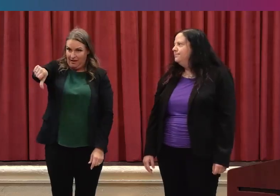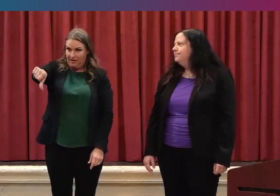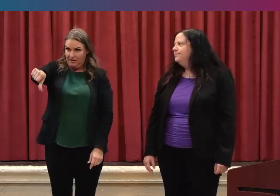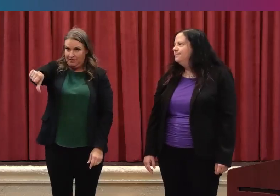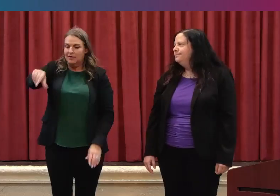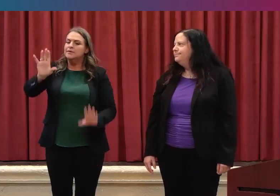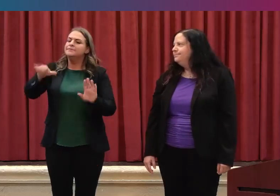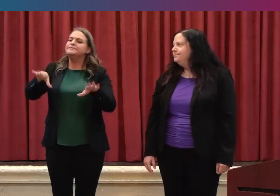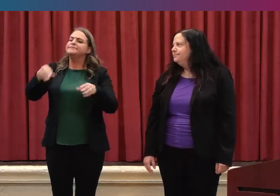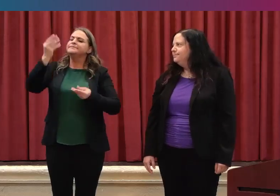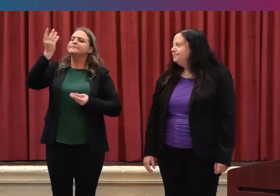they deny it,